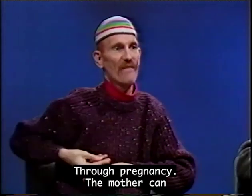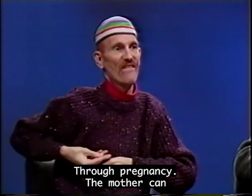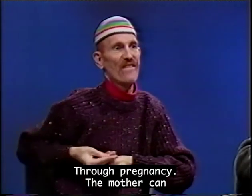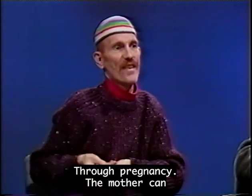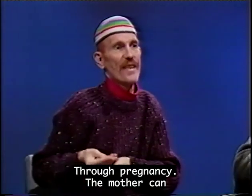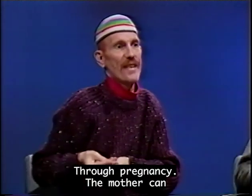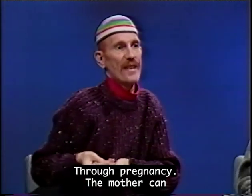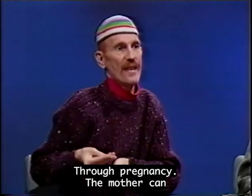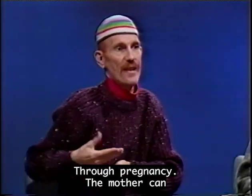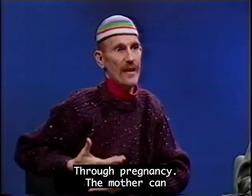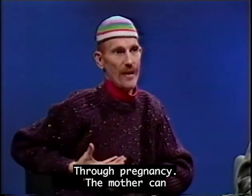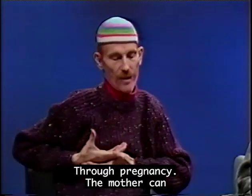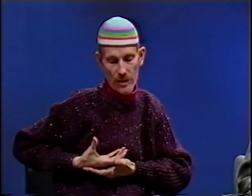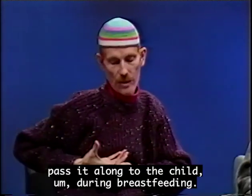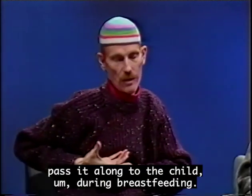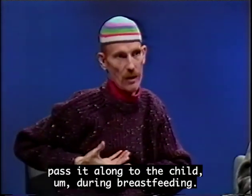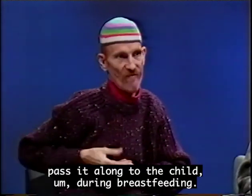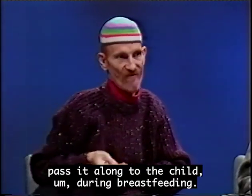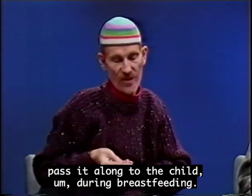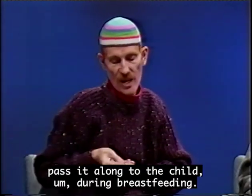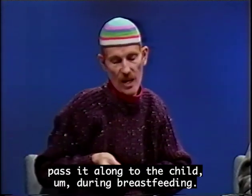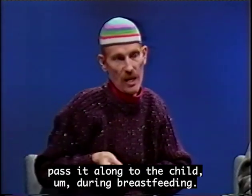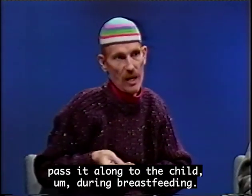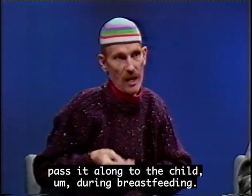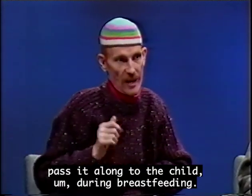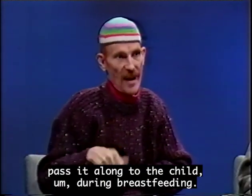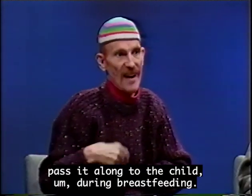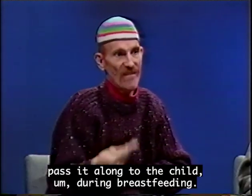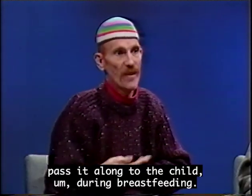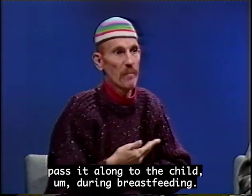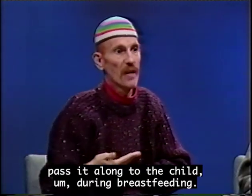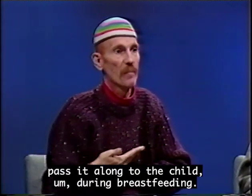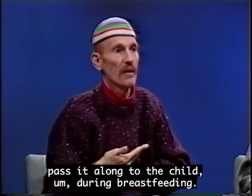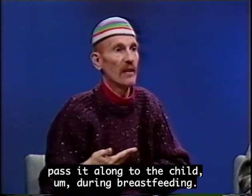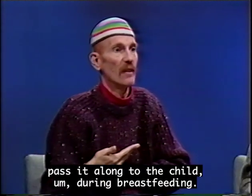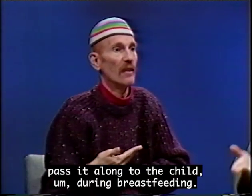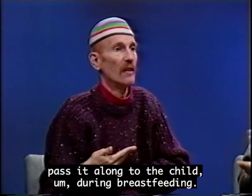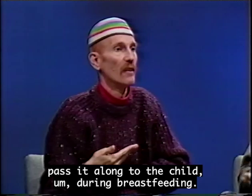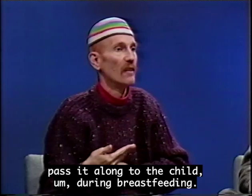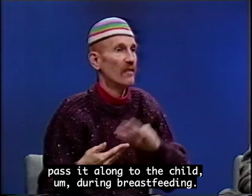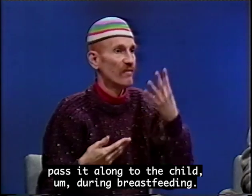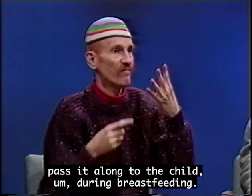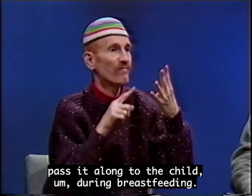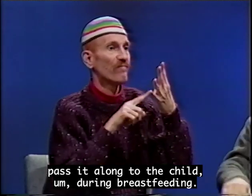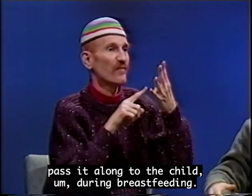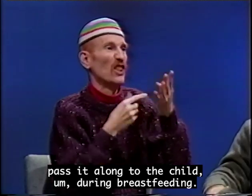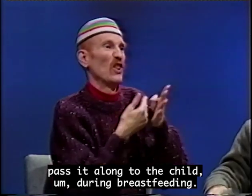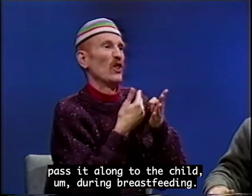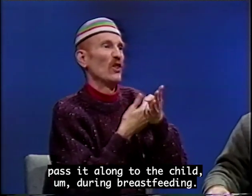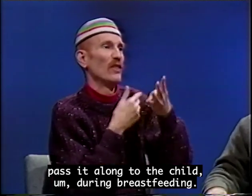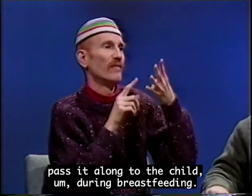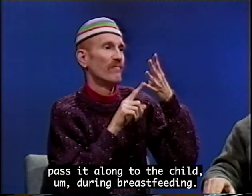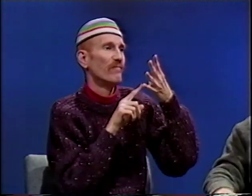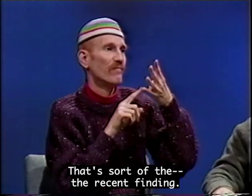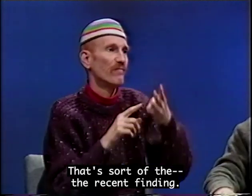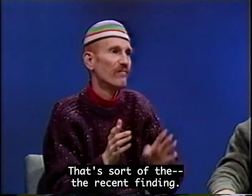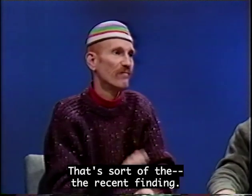Through pregnancy, the mother can pass it along to the child. During breastfeeding, that's sort of